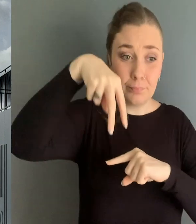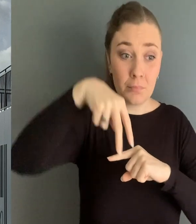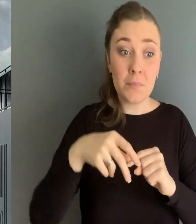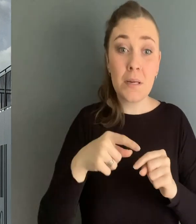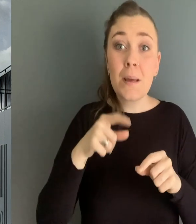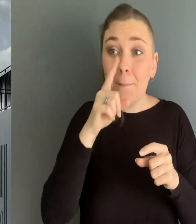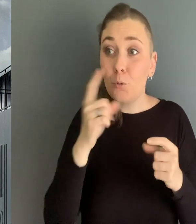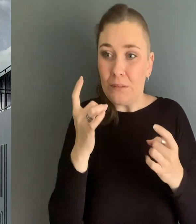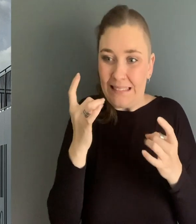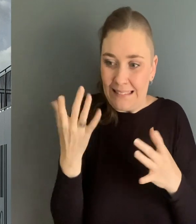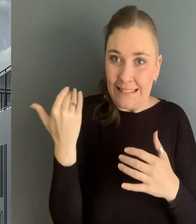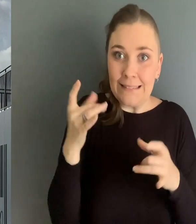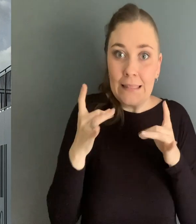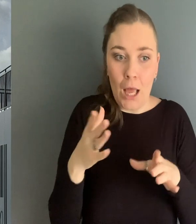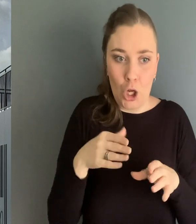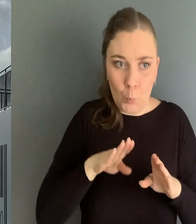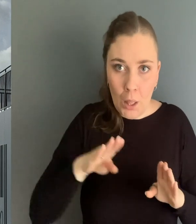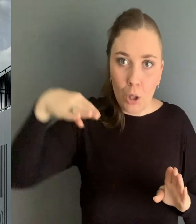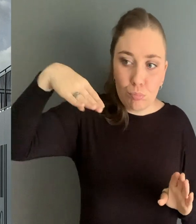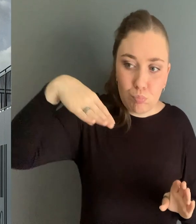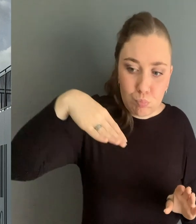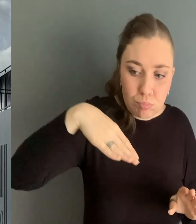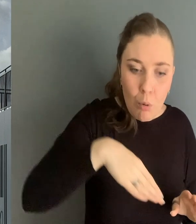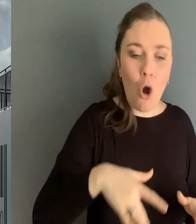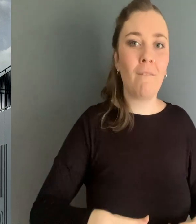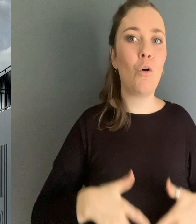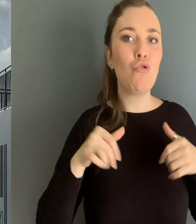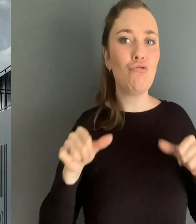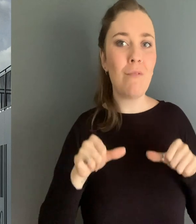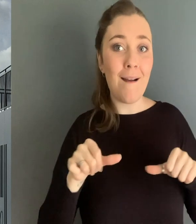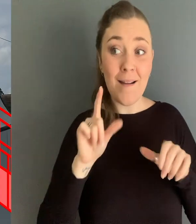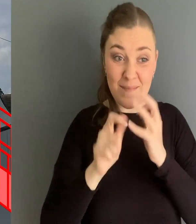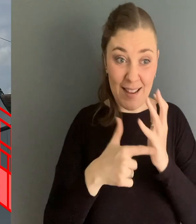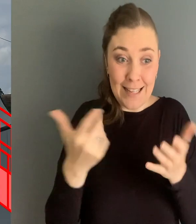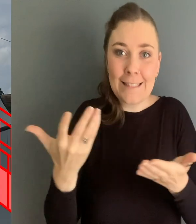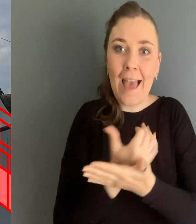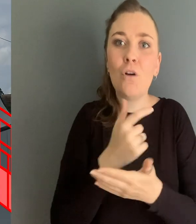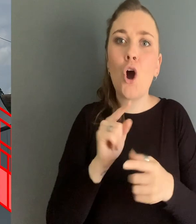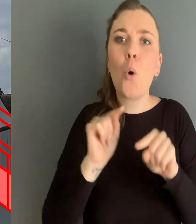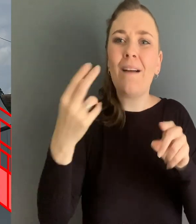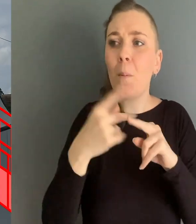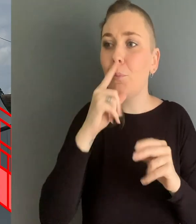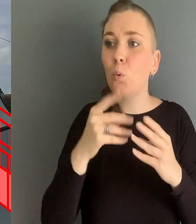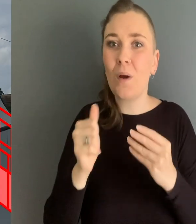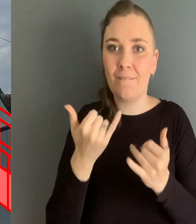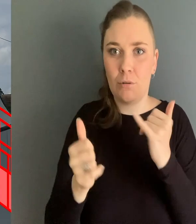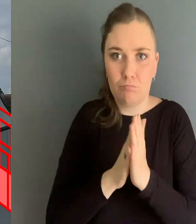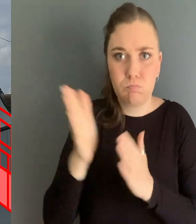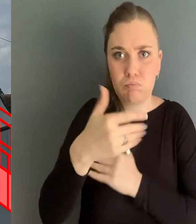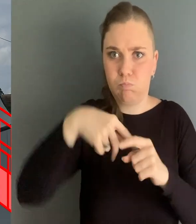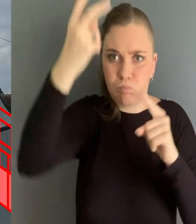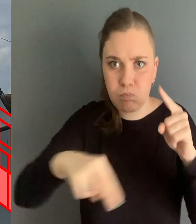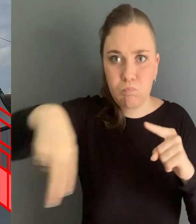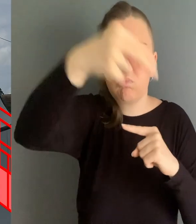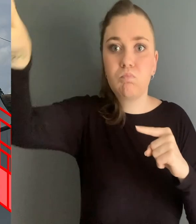would ride down the gentle slope of the ramp to get a feel for the park while also keeping them in a safe space away from advanced riders in